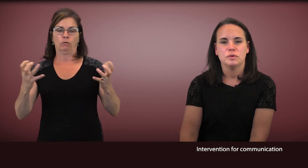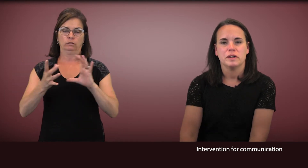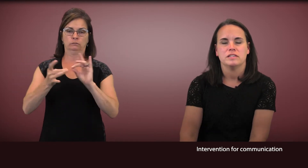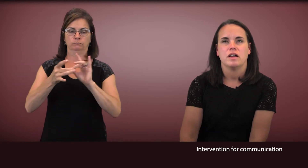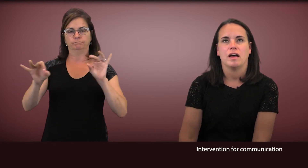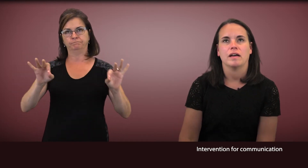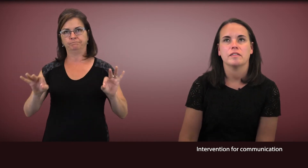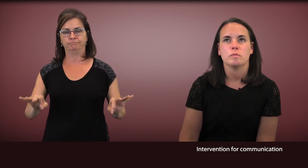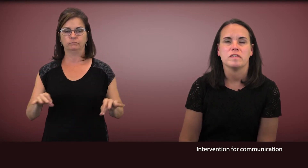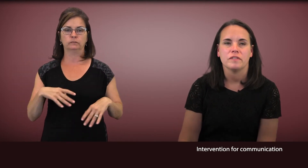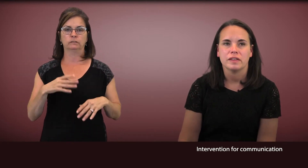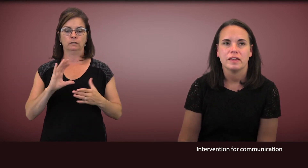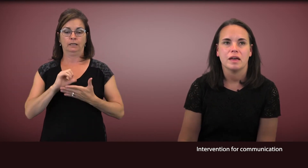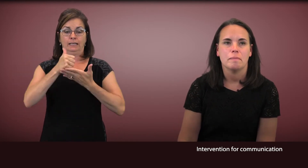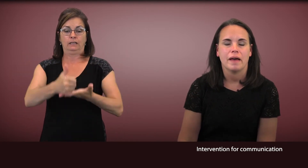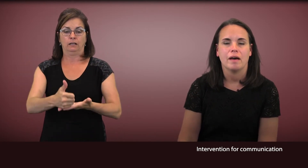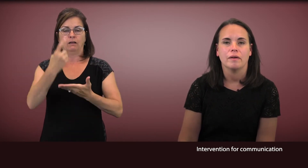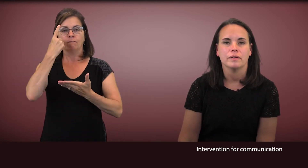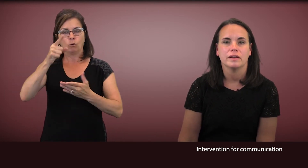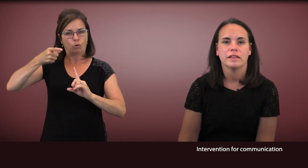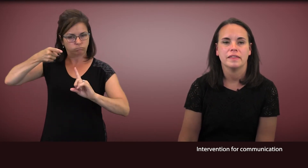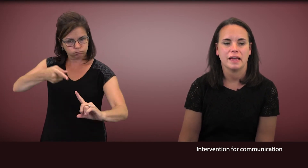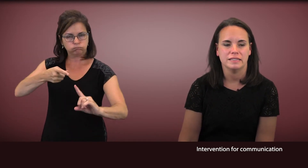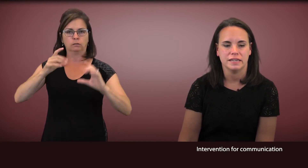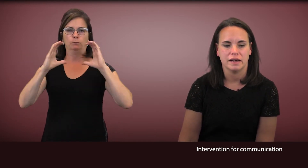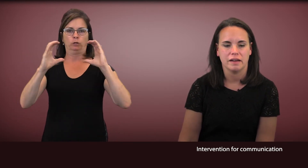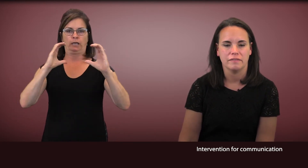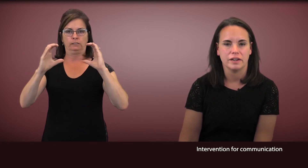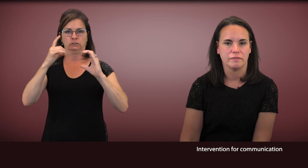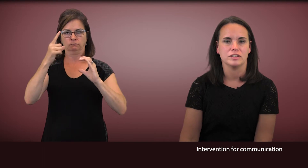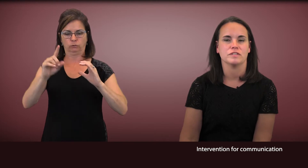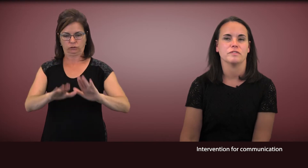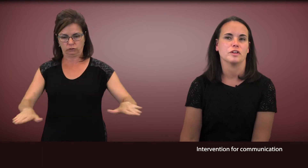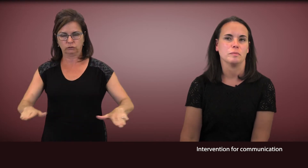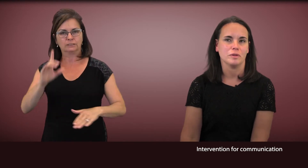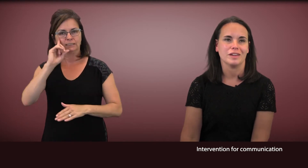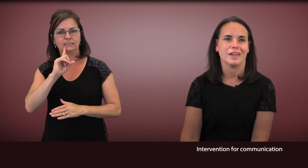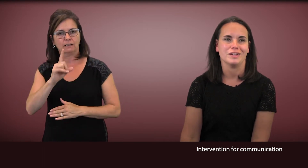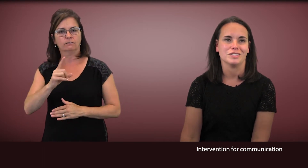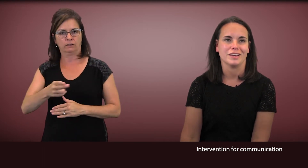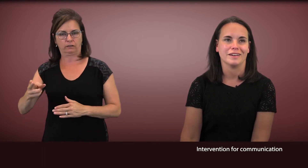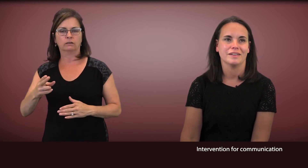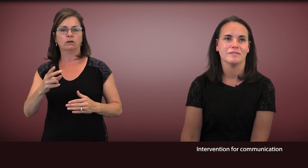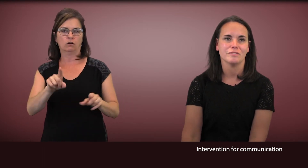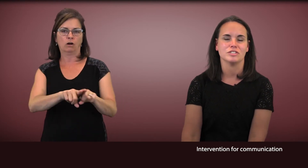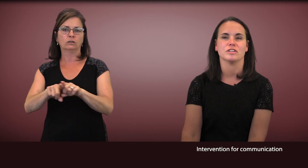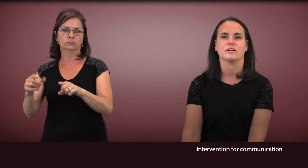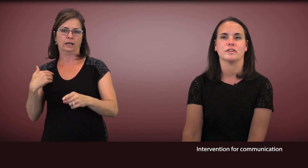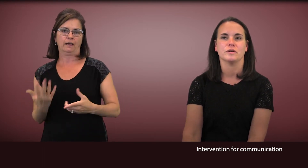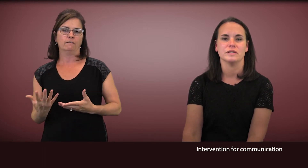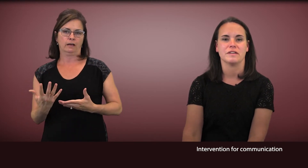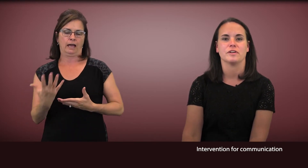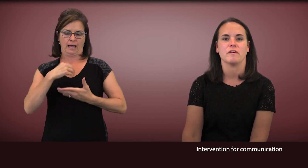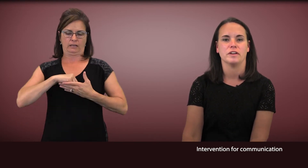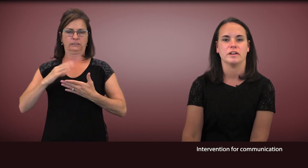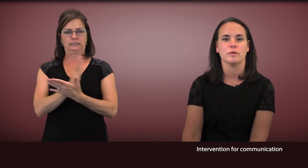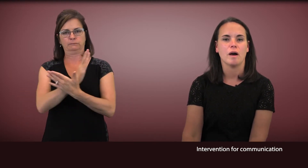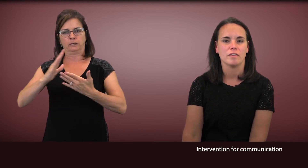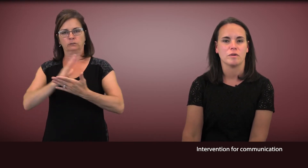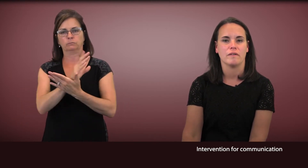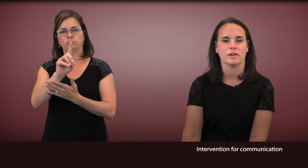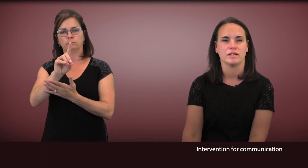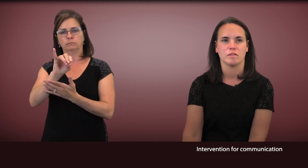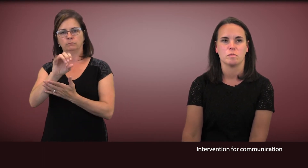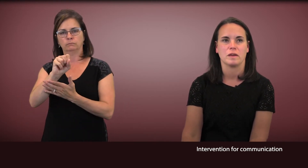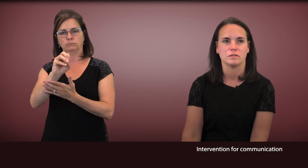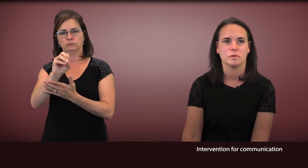I do want to talk specifically about the idea of intervention for communication for children who are deaf and hard of hearing who